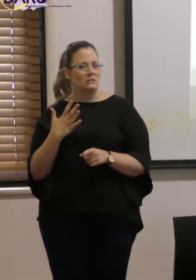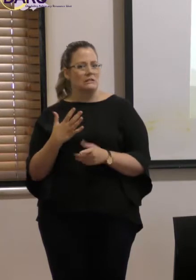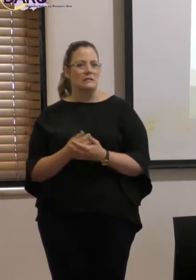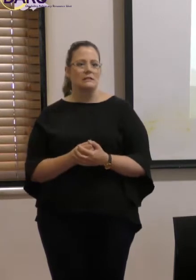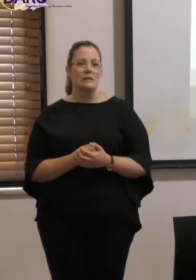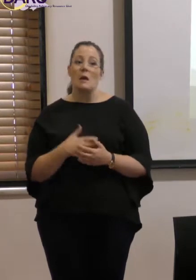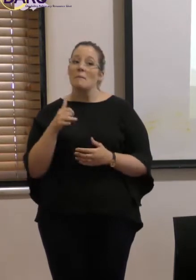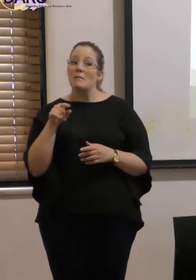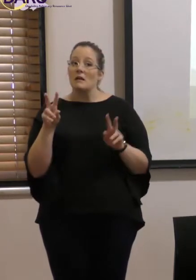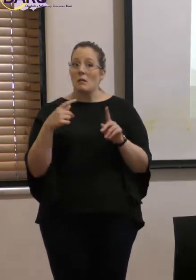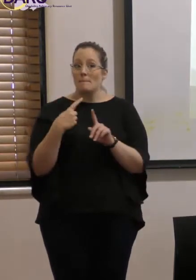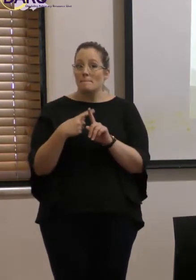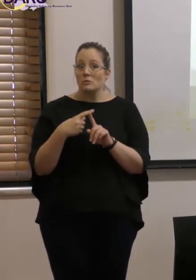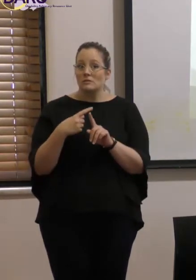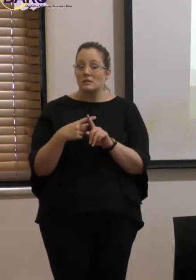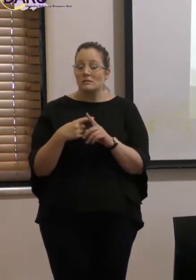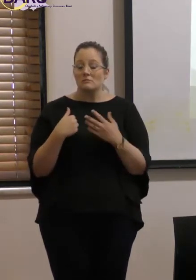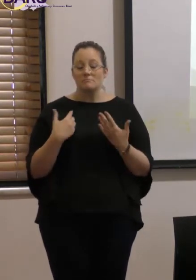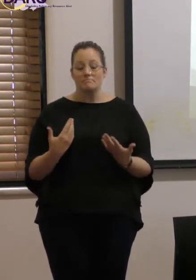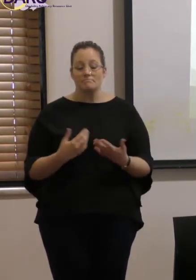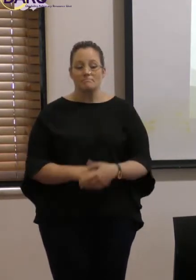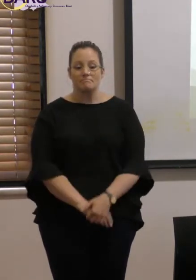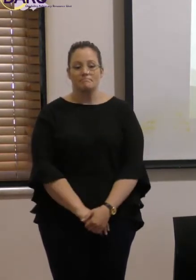positive sign. I don't want to be all gloom and doom.